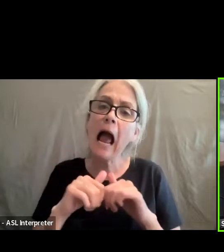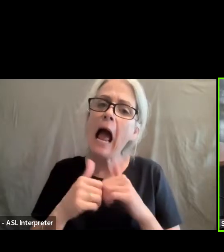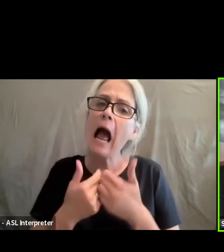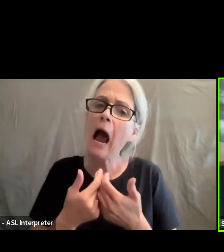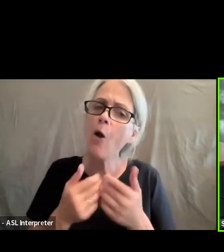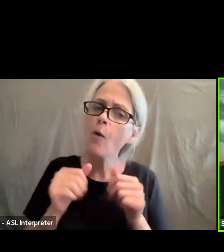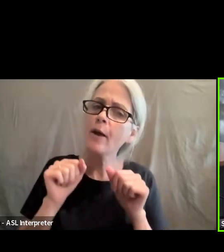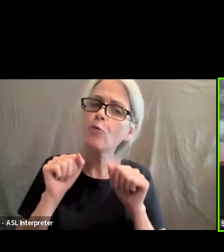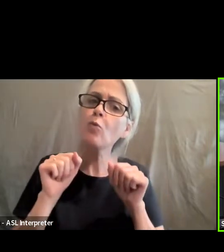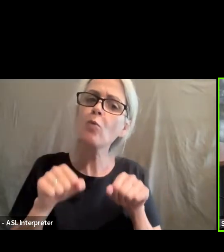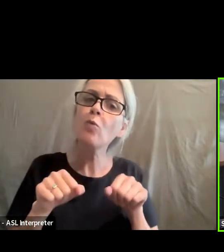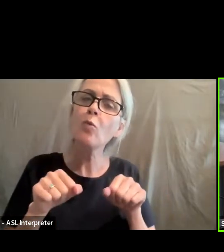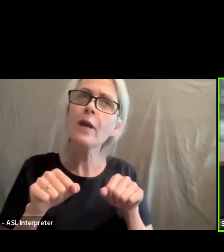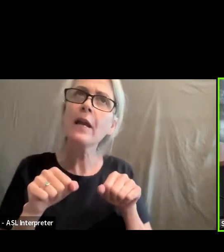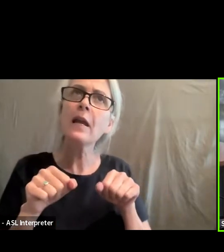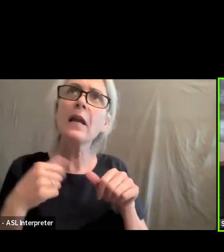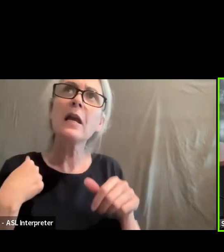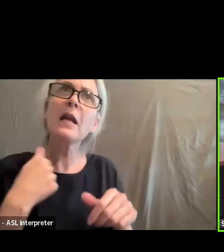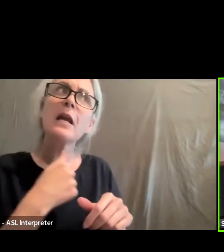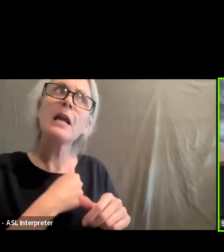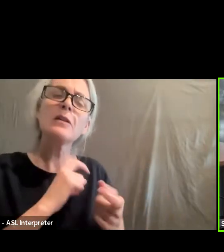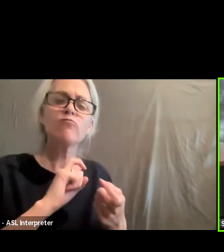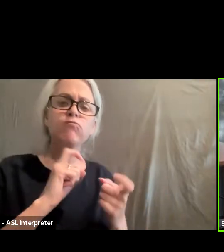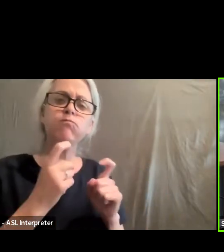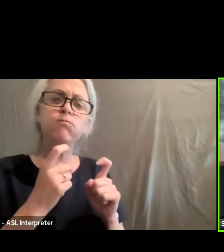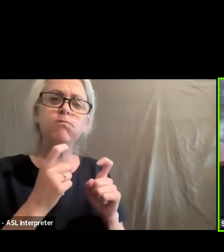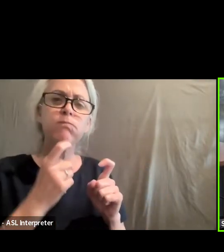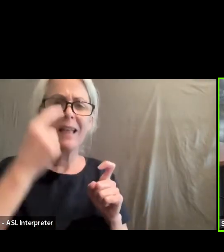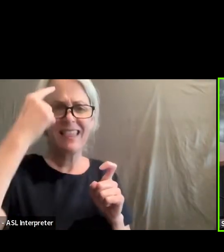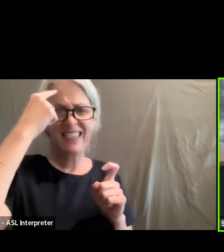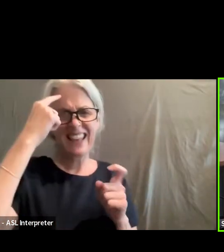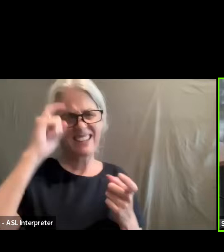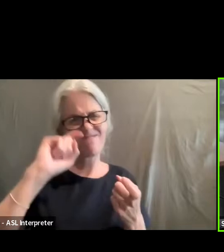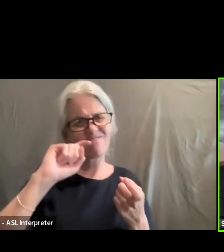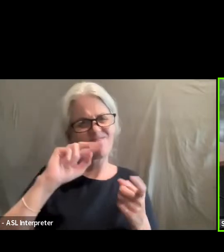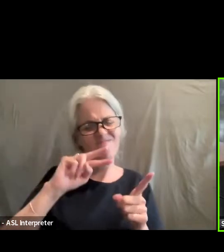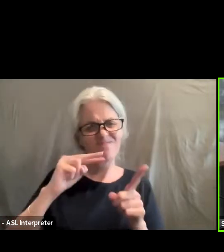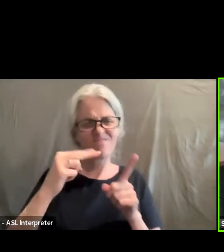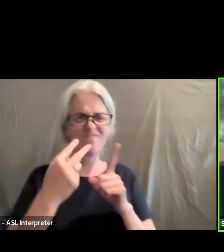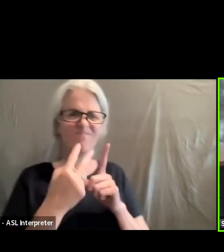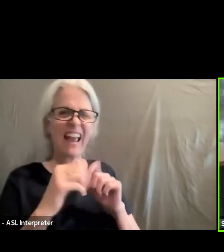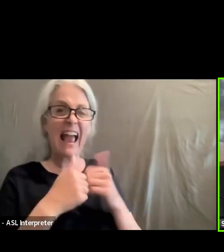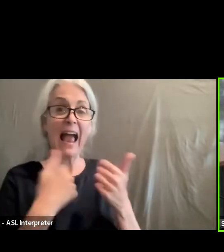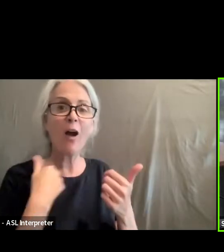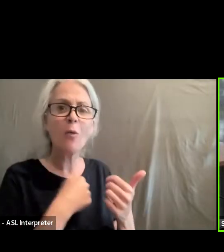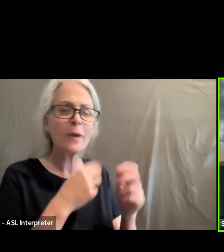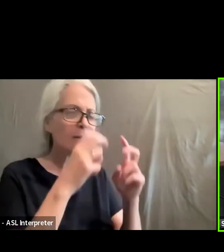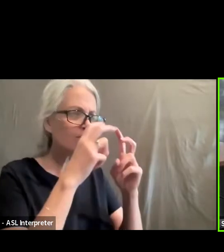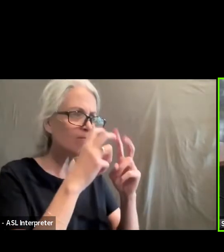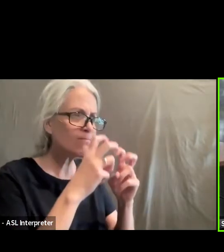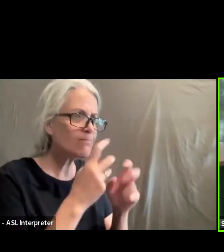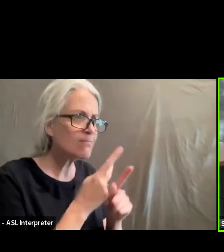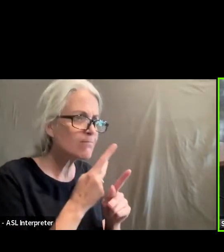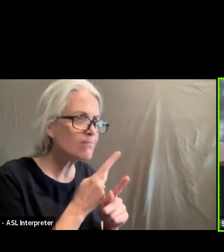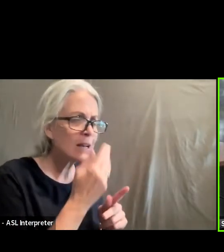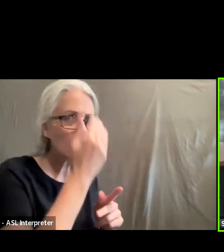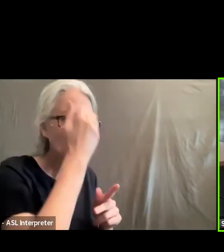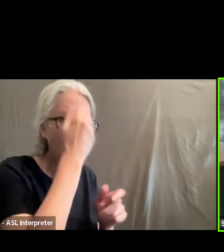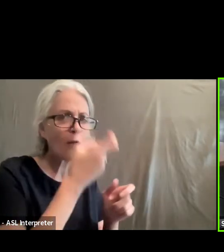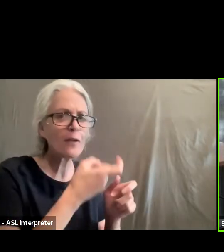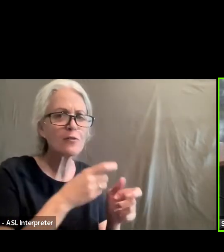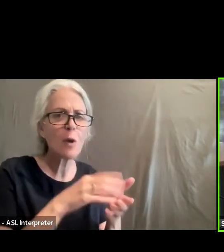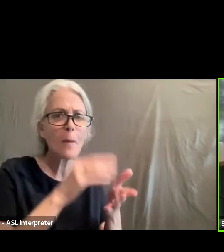we adapt and rethink how we assess knowledge from our